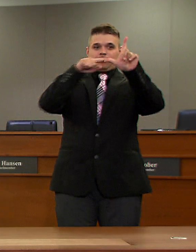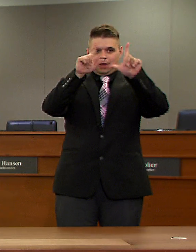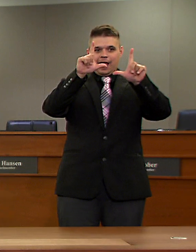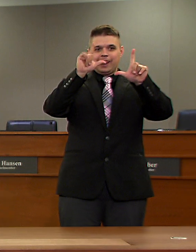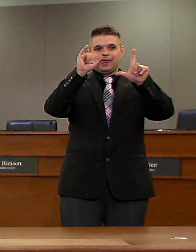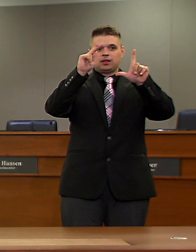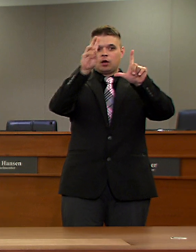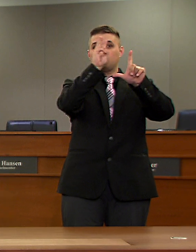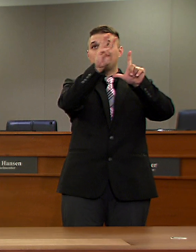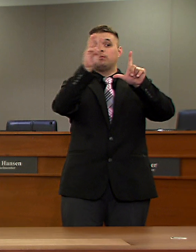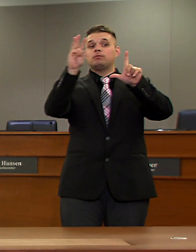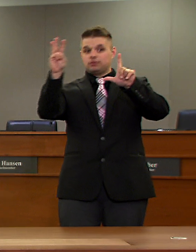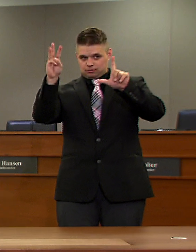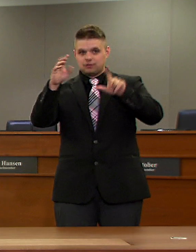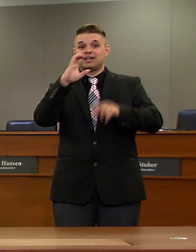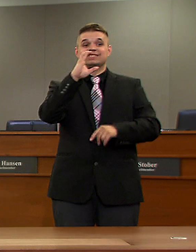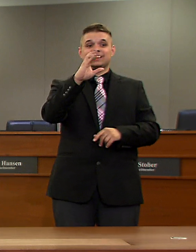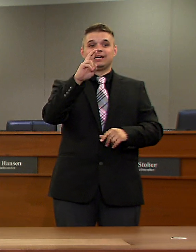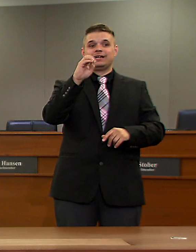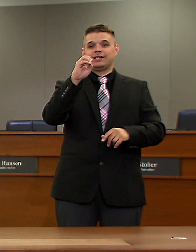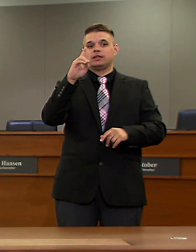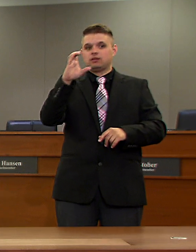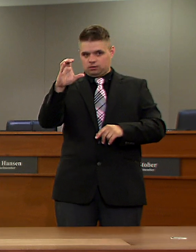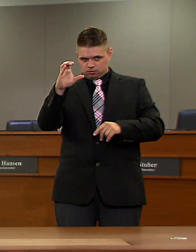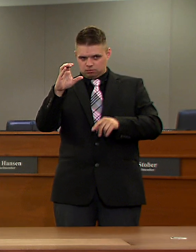CREDC has the information.